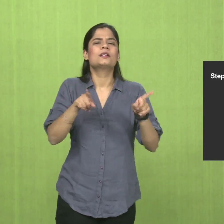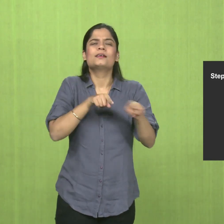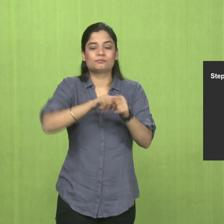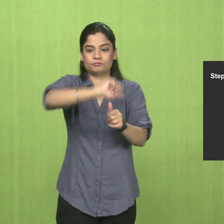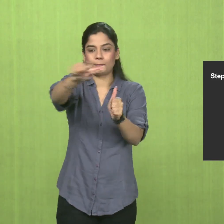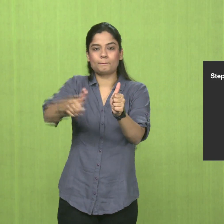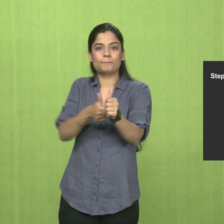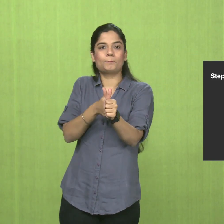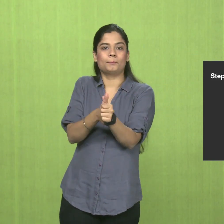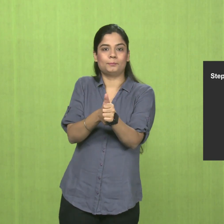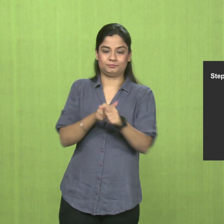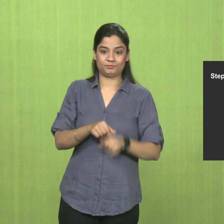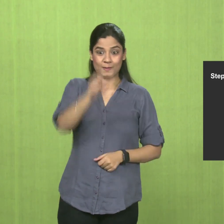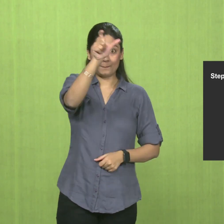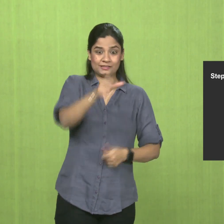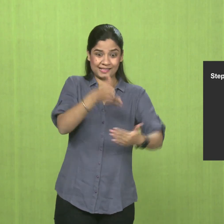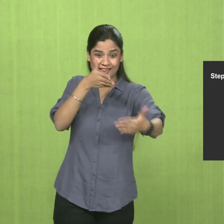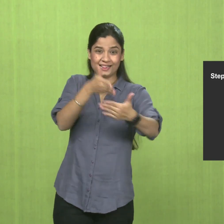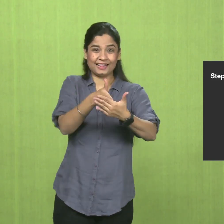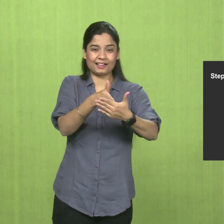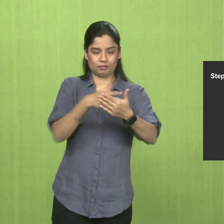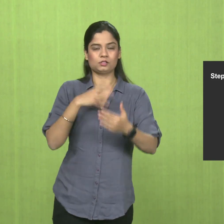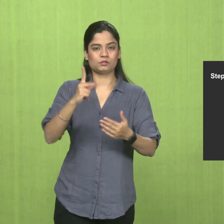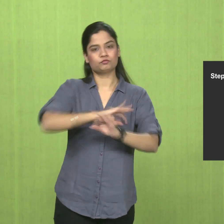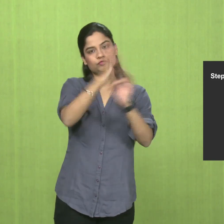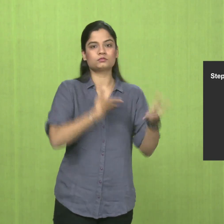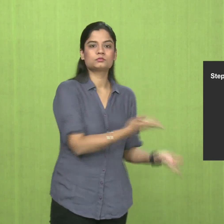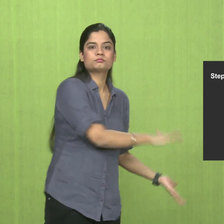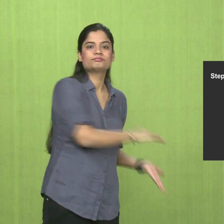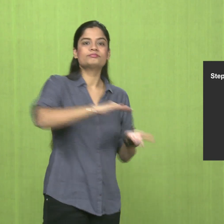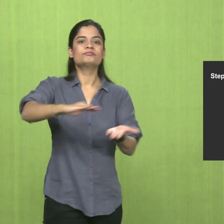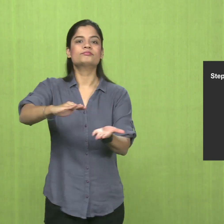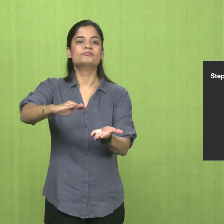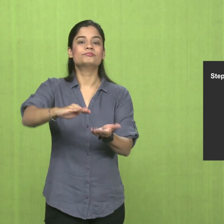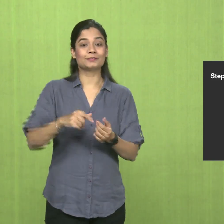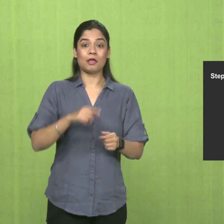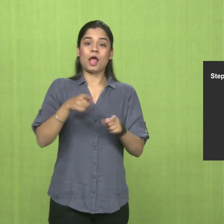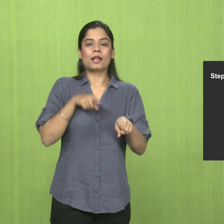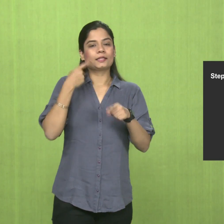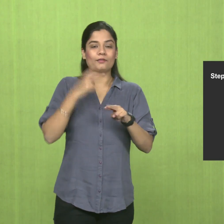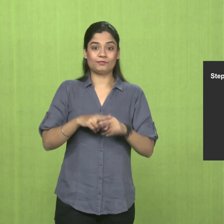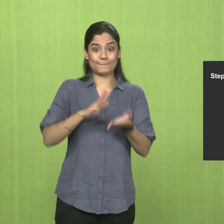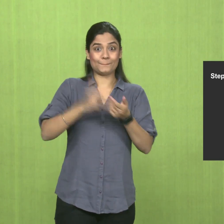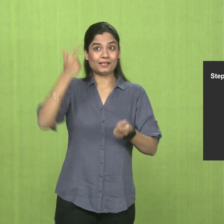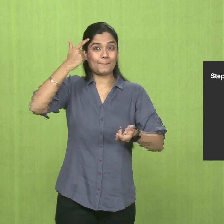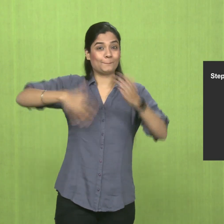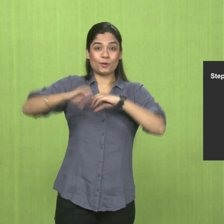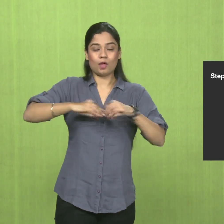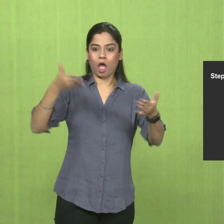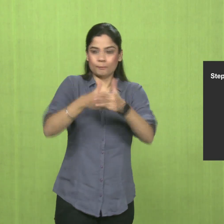knows the backup plan or other alternatives that can be brought about in case